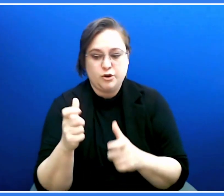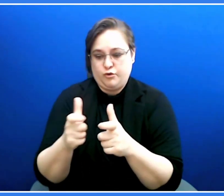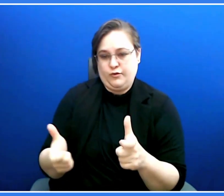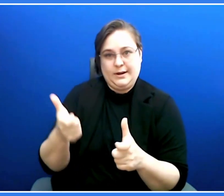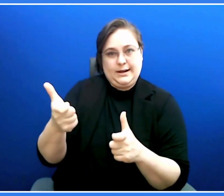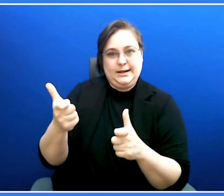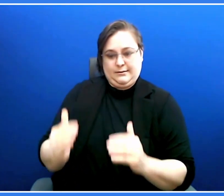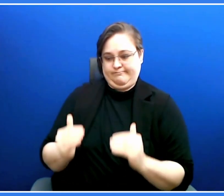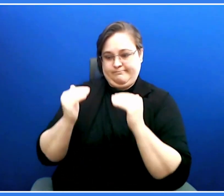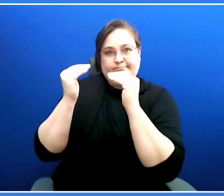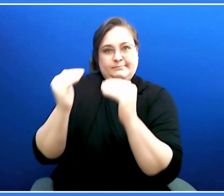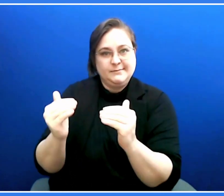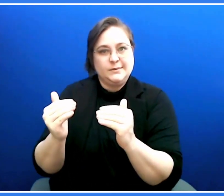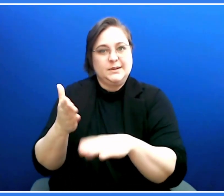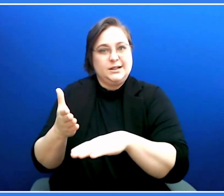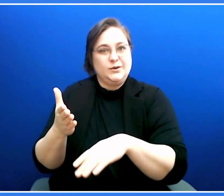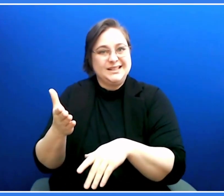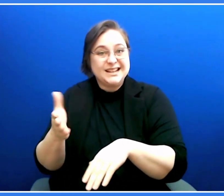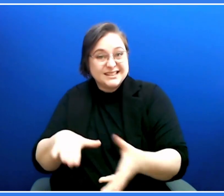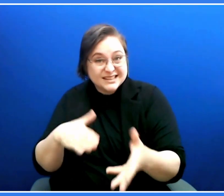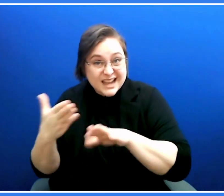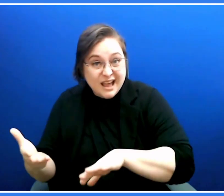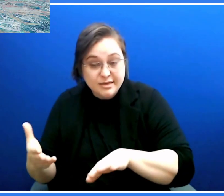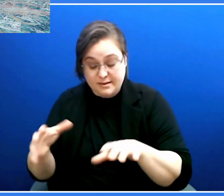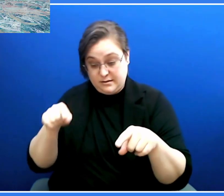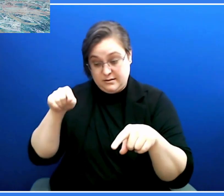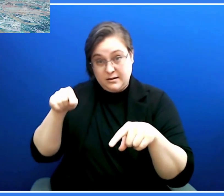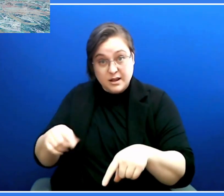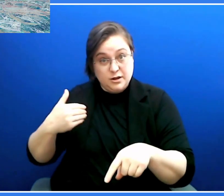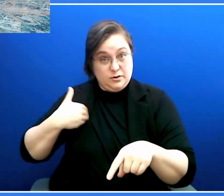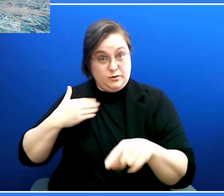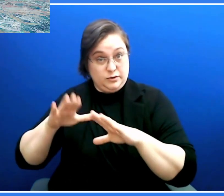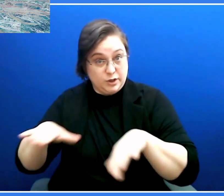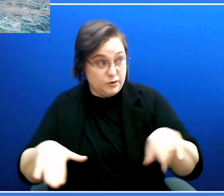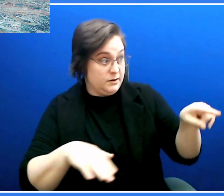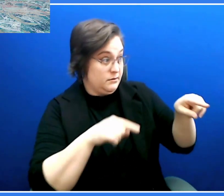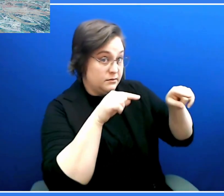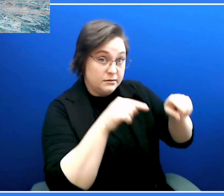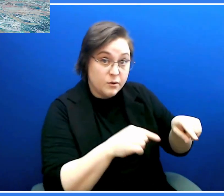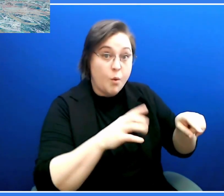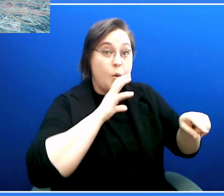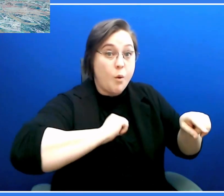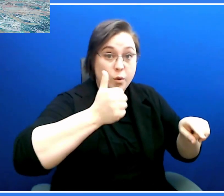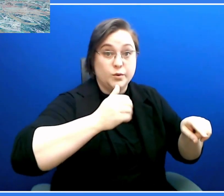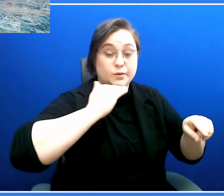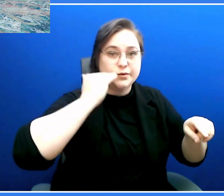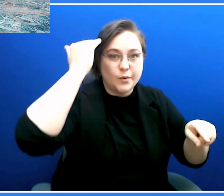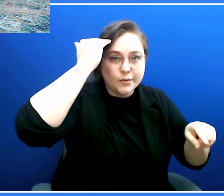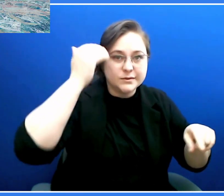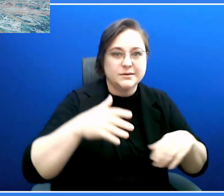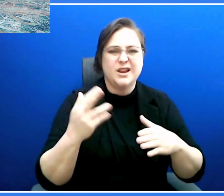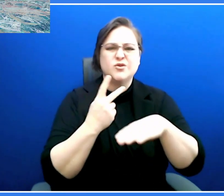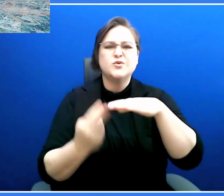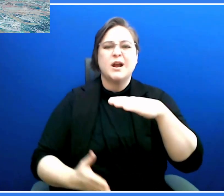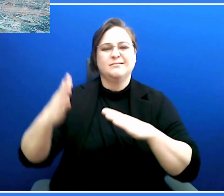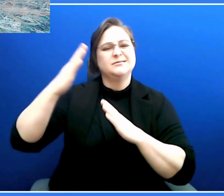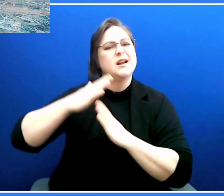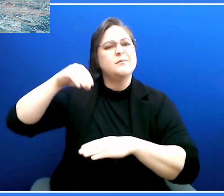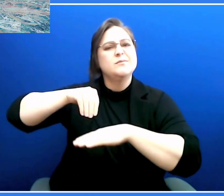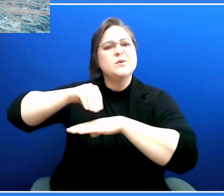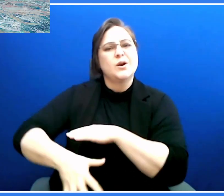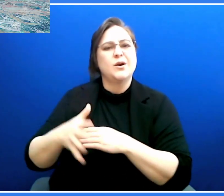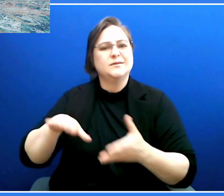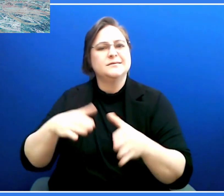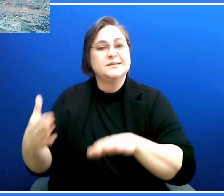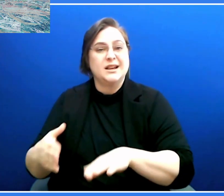in deaths, including young children and older adults. Drowning is the leading cause of death for children ages